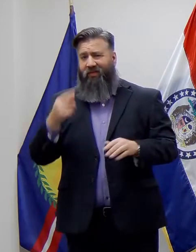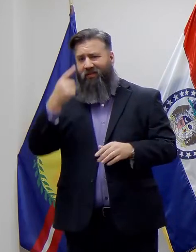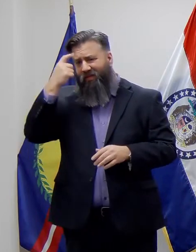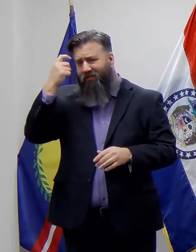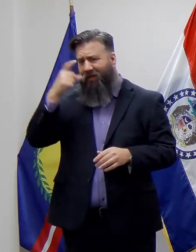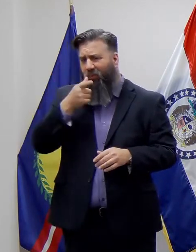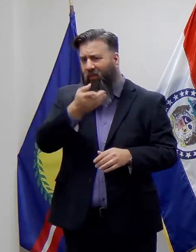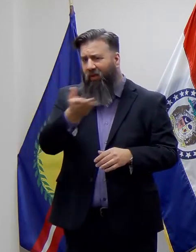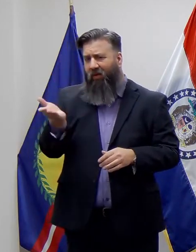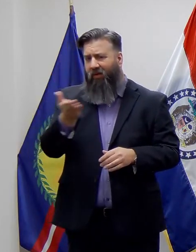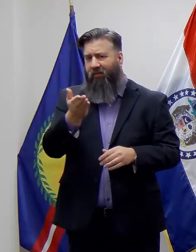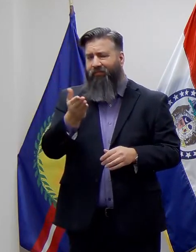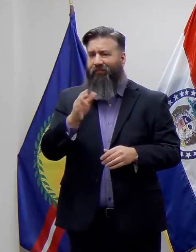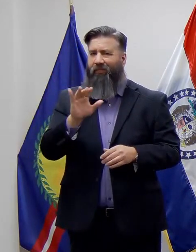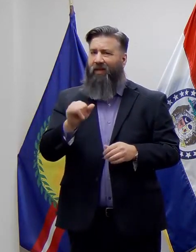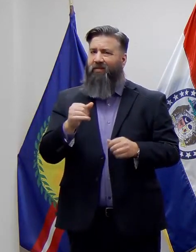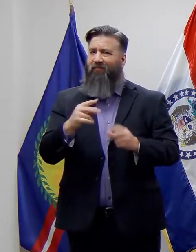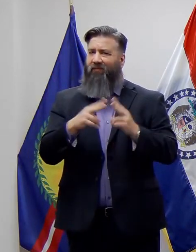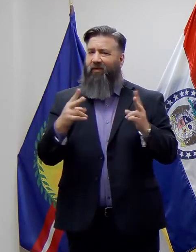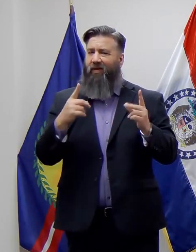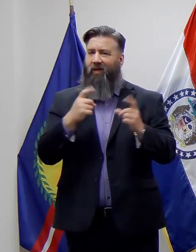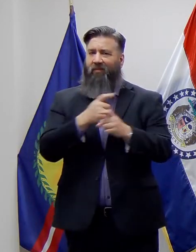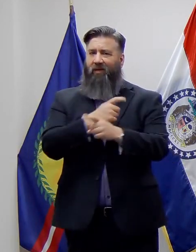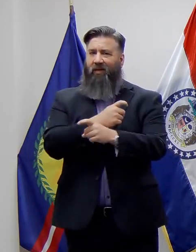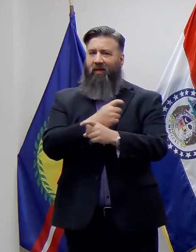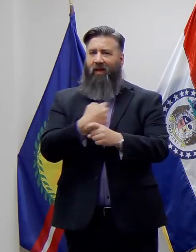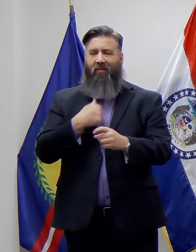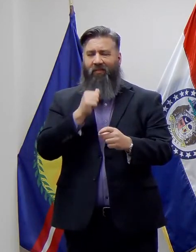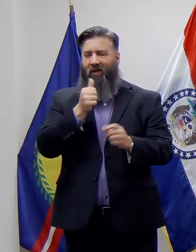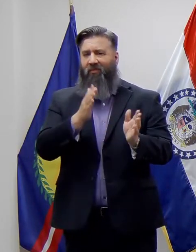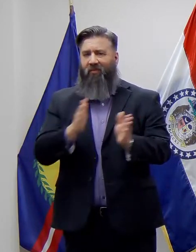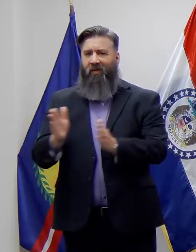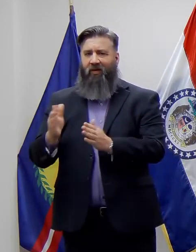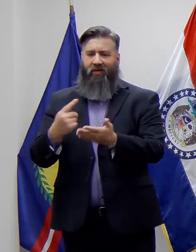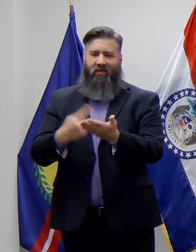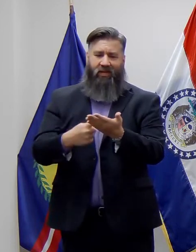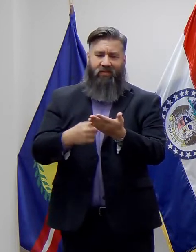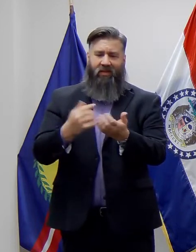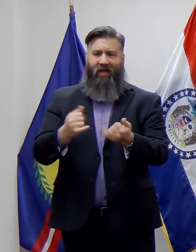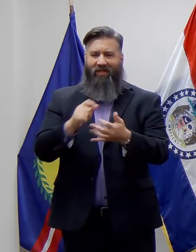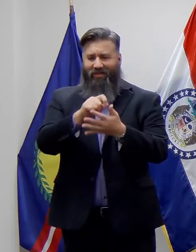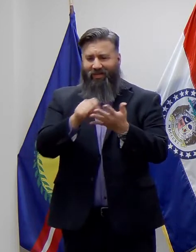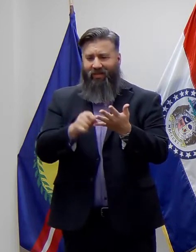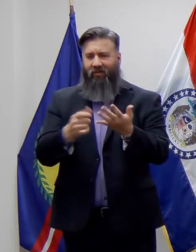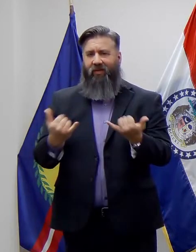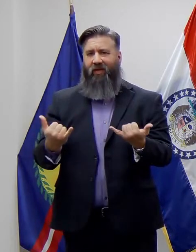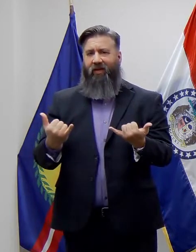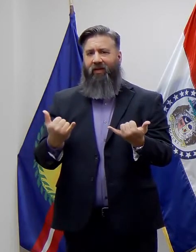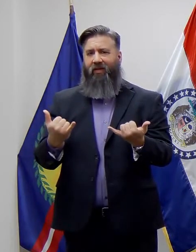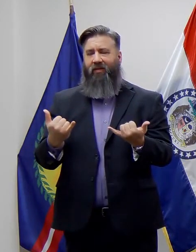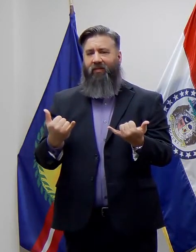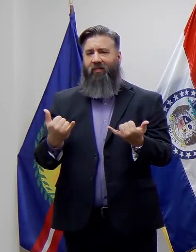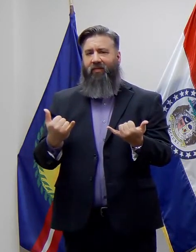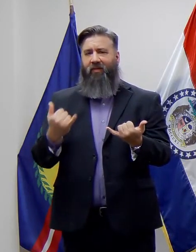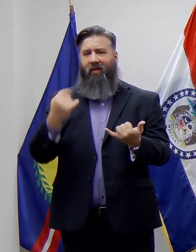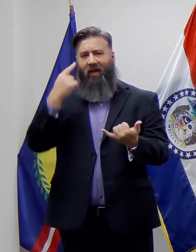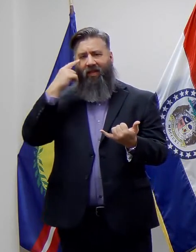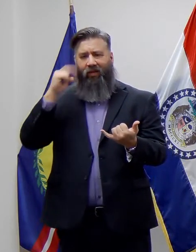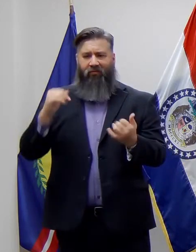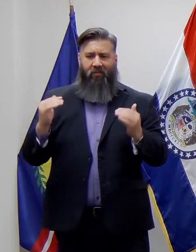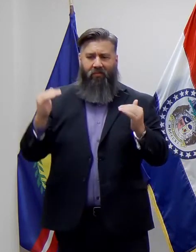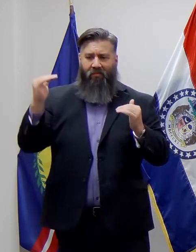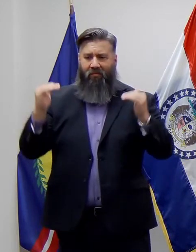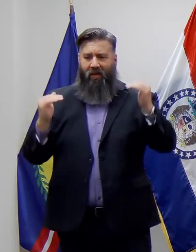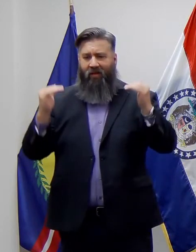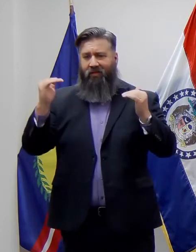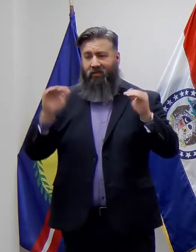suspects is very complicated, and I'm not prepared to discuss that in detail today. I think that you have to balance